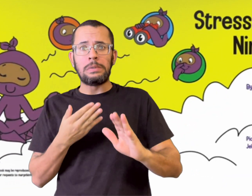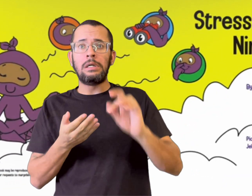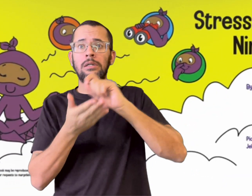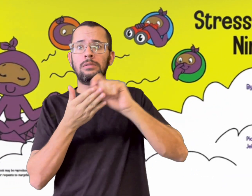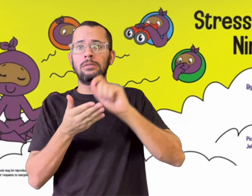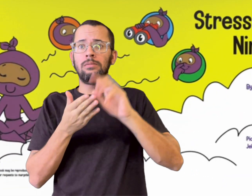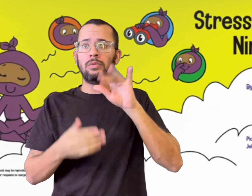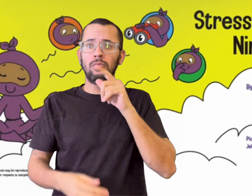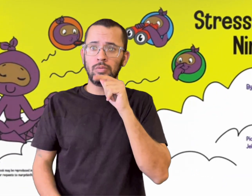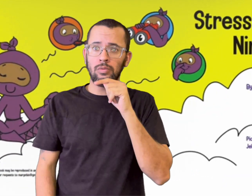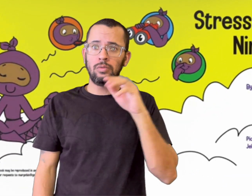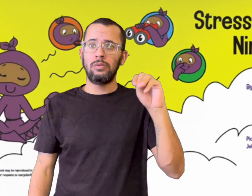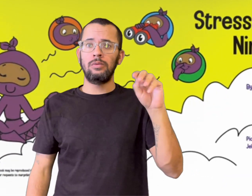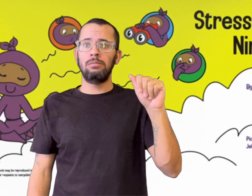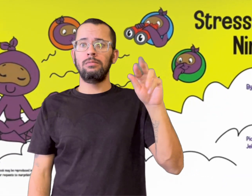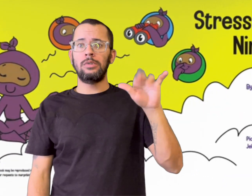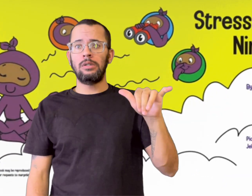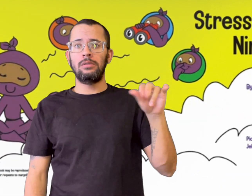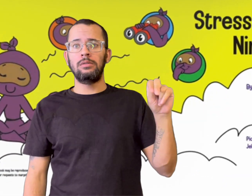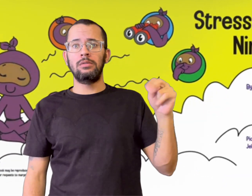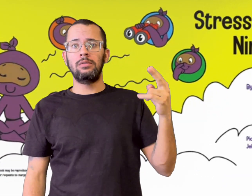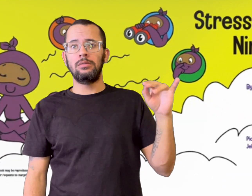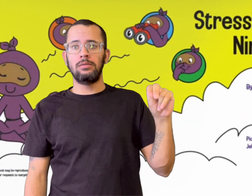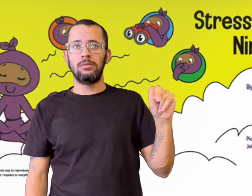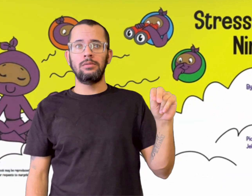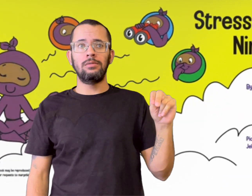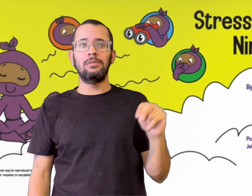Stressed Ninja by Mary Nhin.